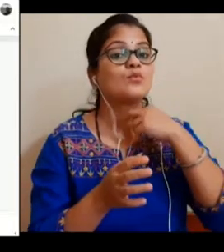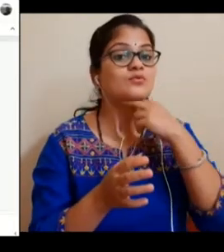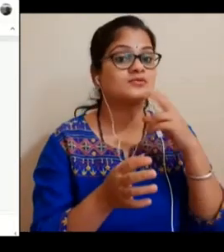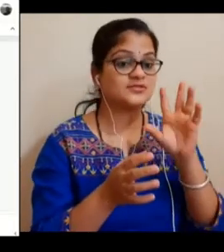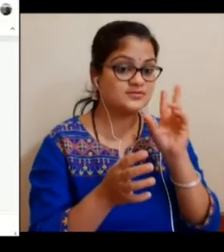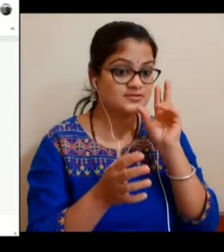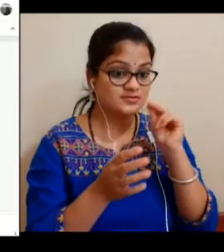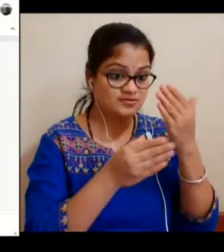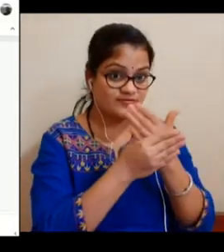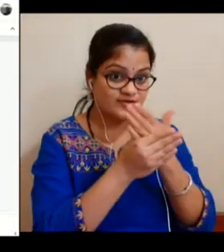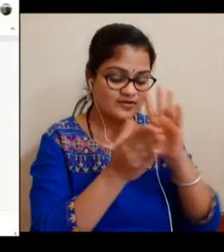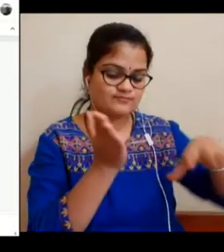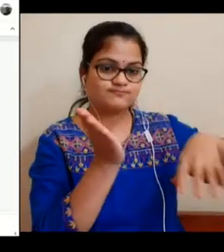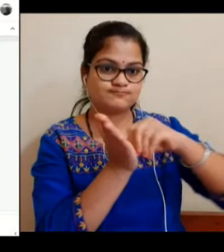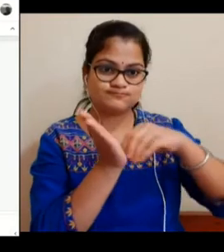files.